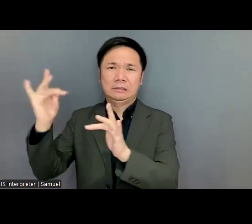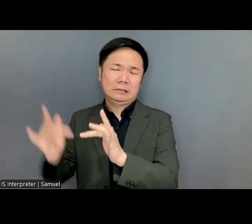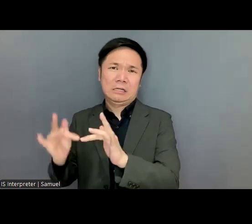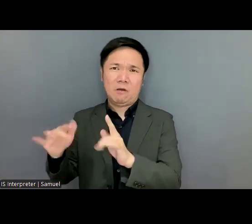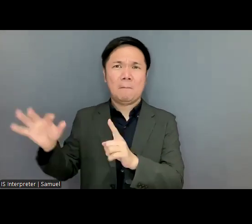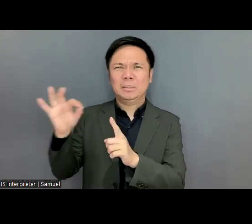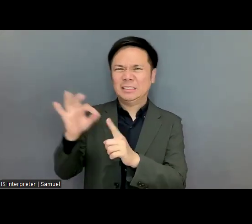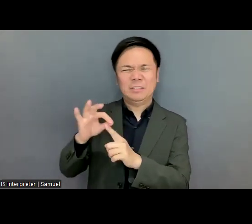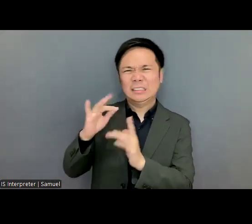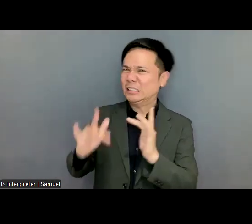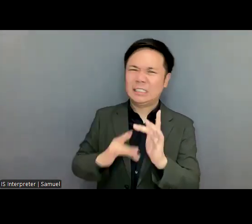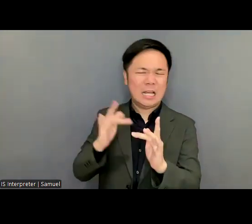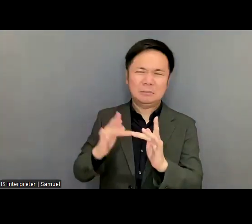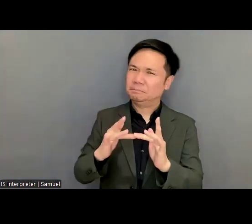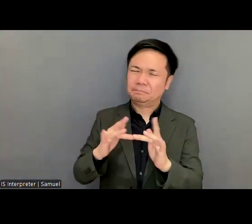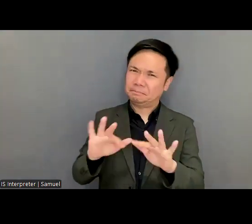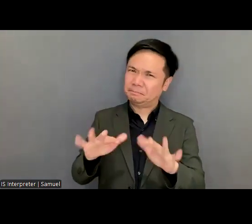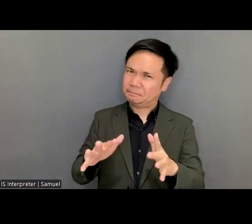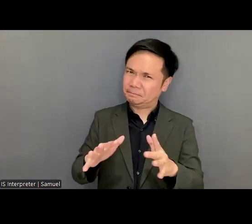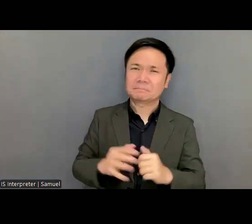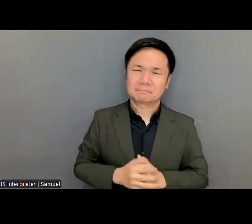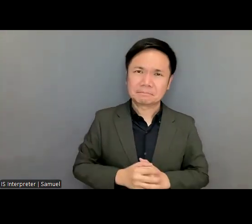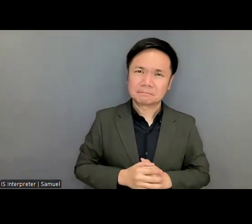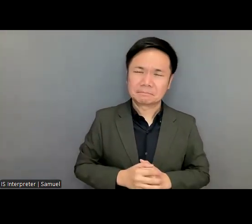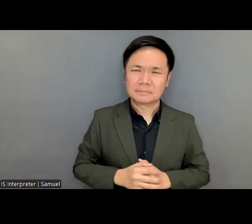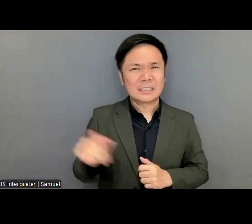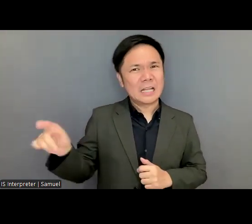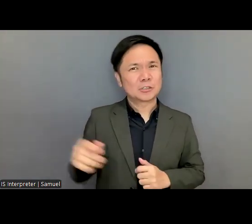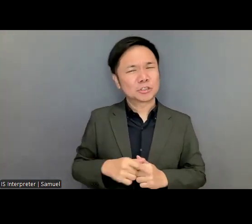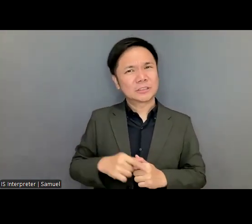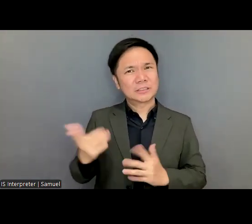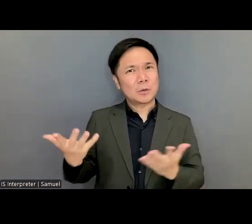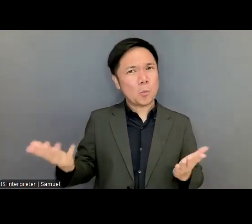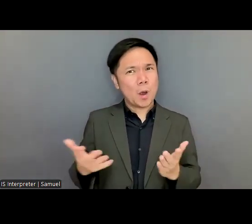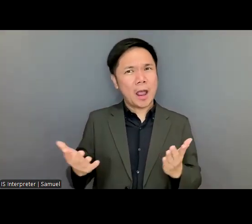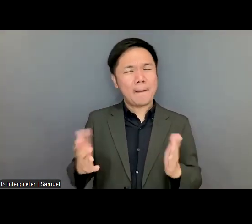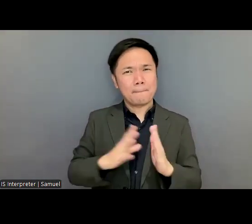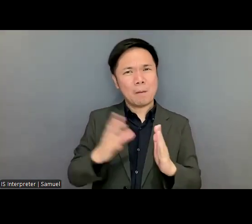Pacific, where she is living in Papua New Guinea. That's why